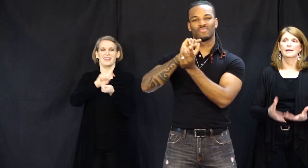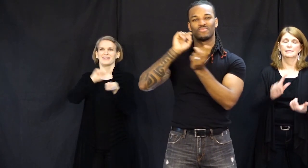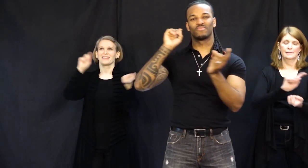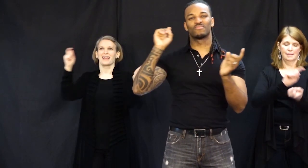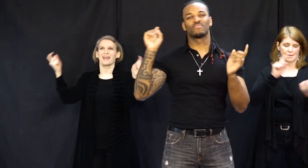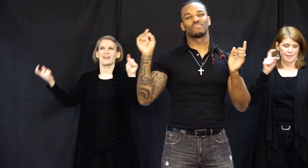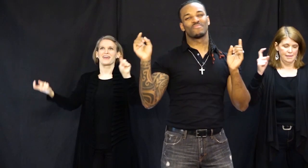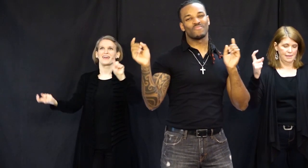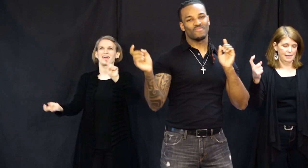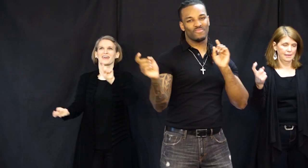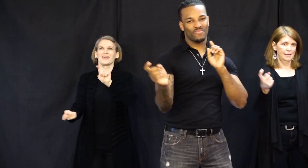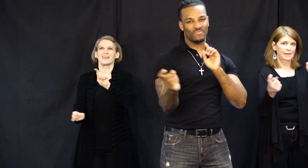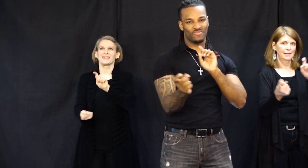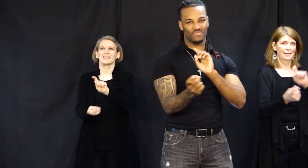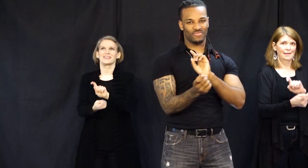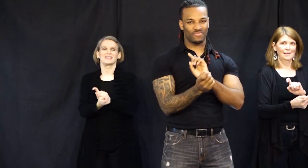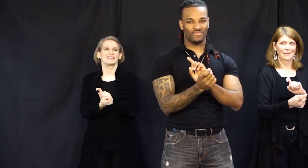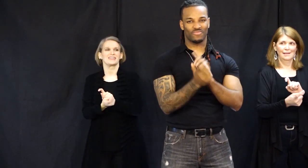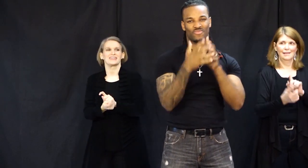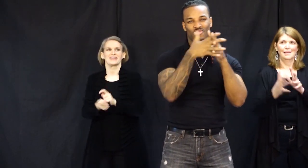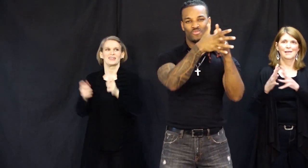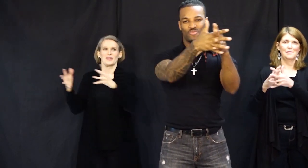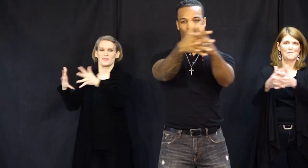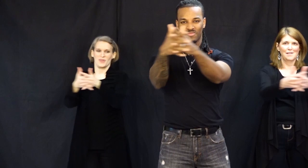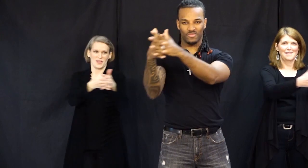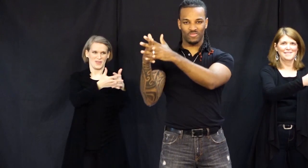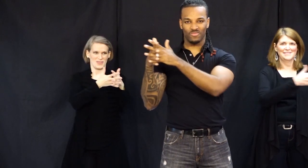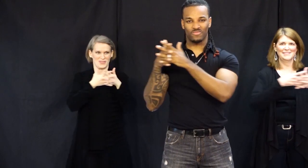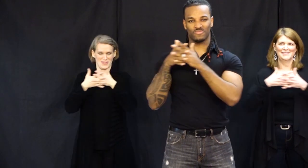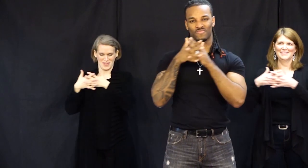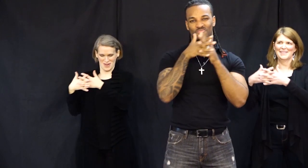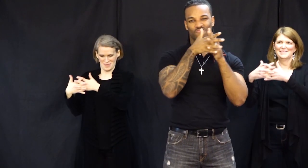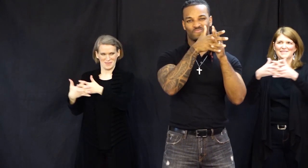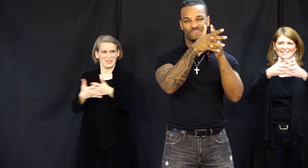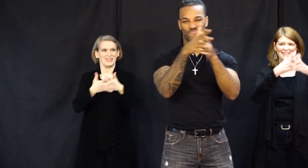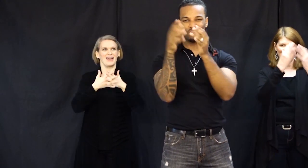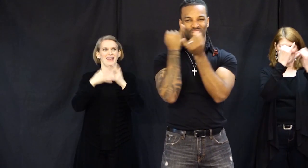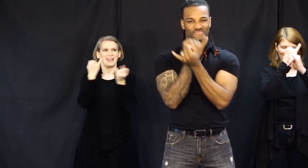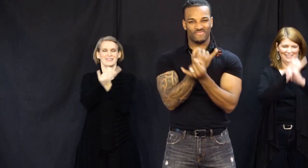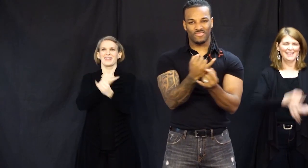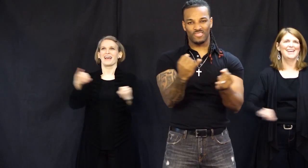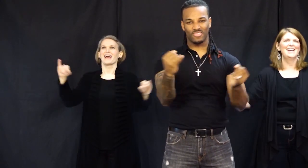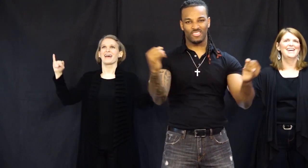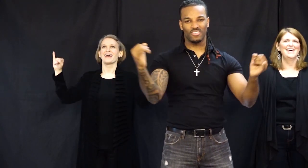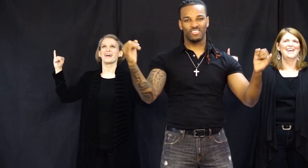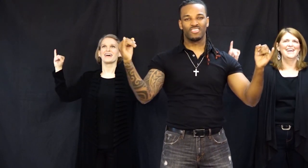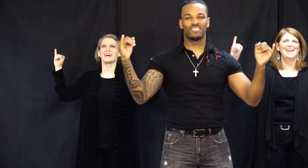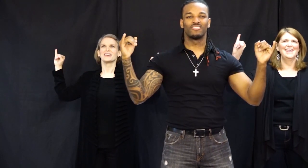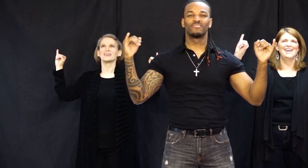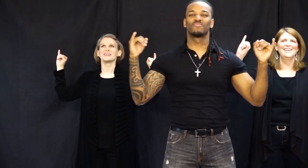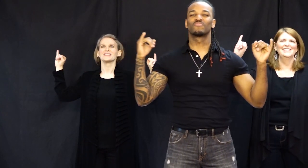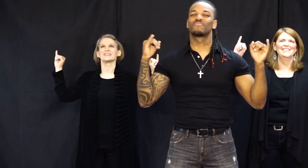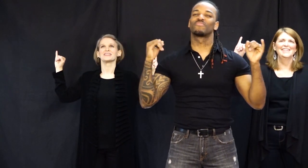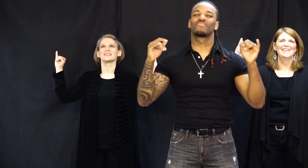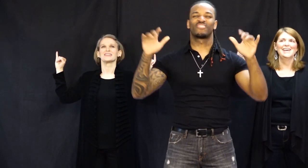upside down. The world turned upside down.